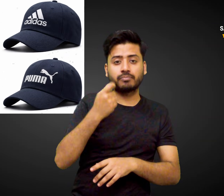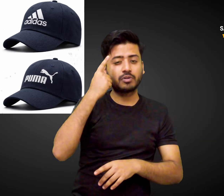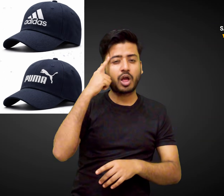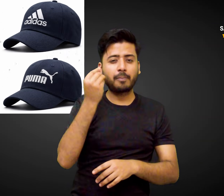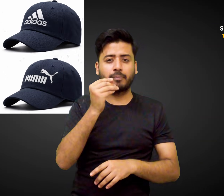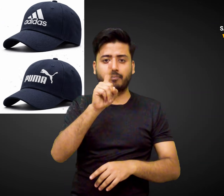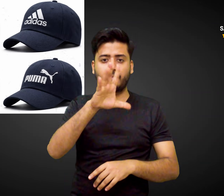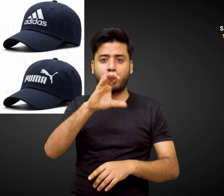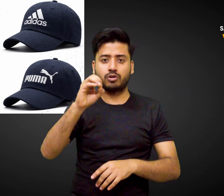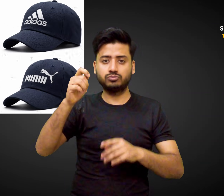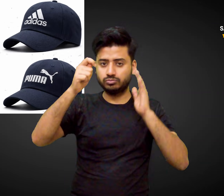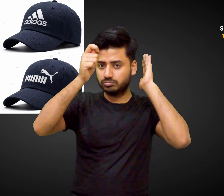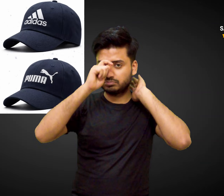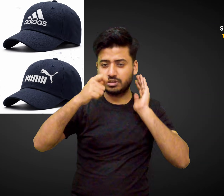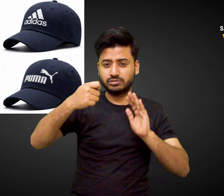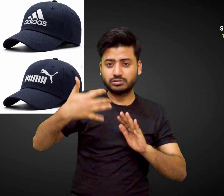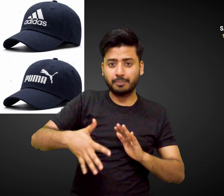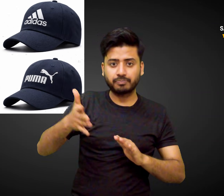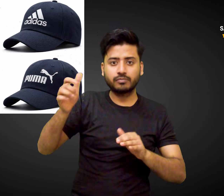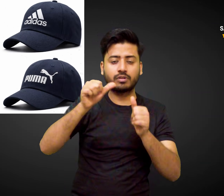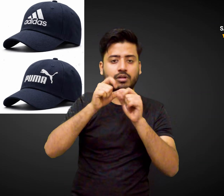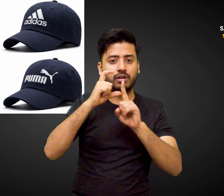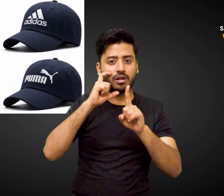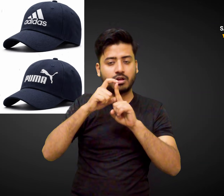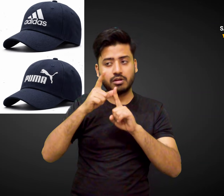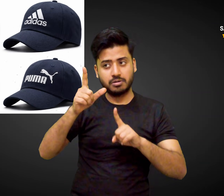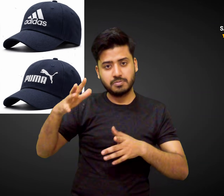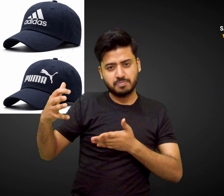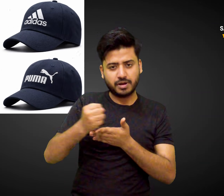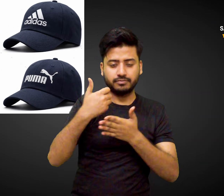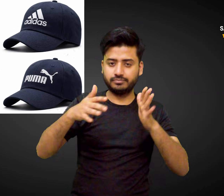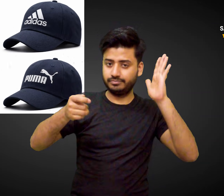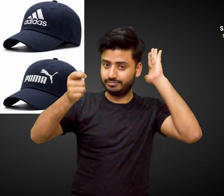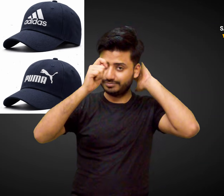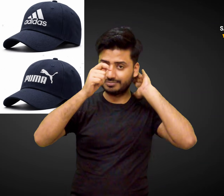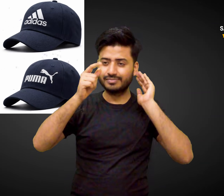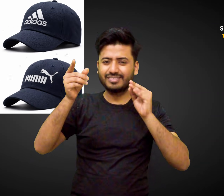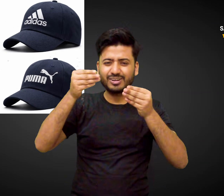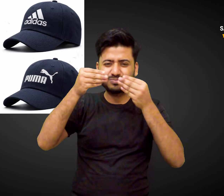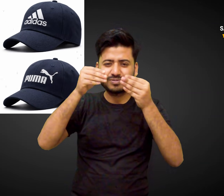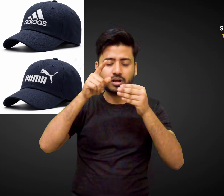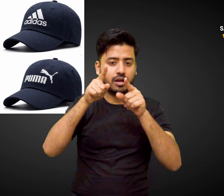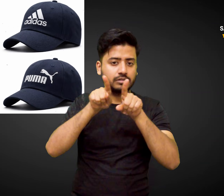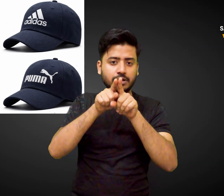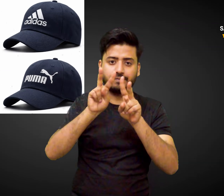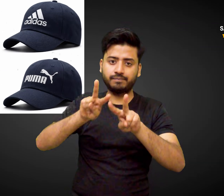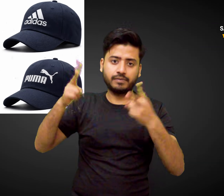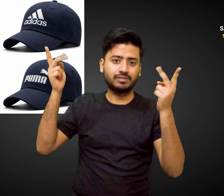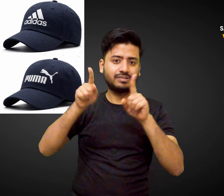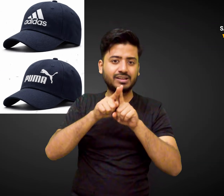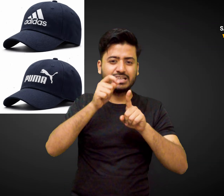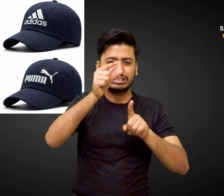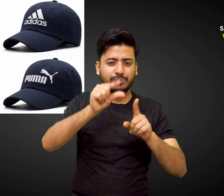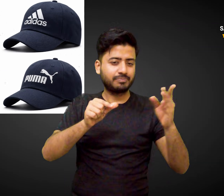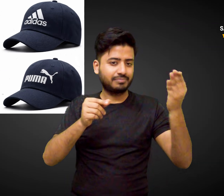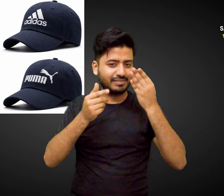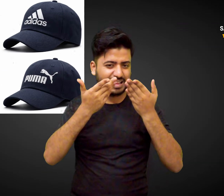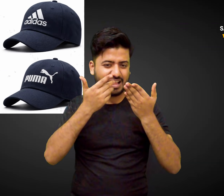synthetic materials that can create a hot, moist environment for bacteria. Reduce friction with linings. Use caps with